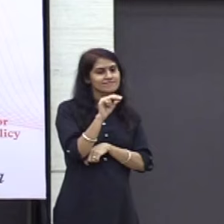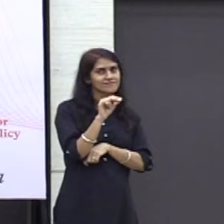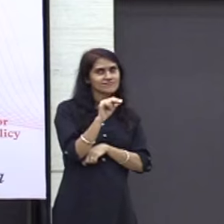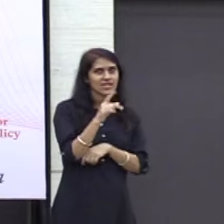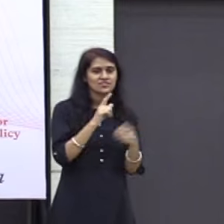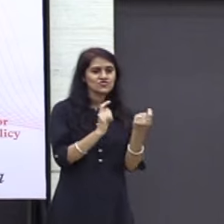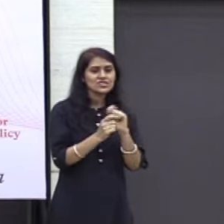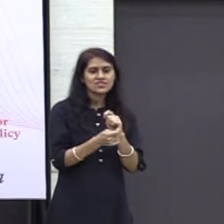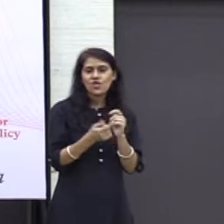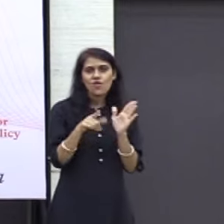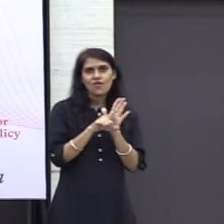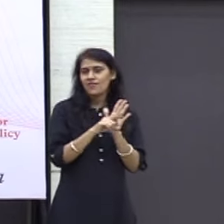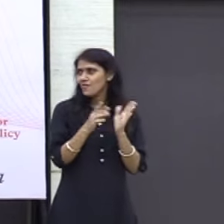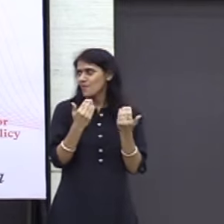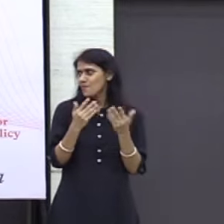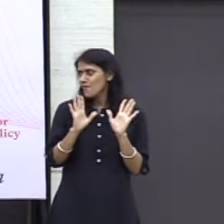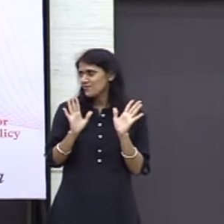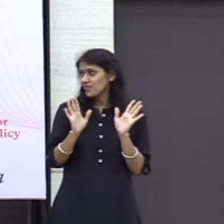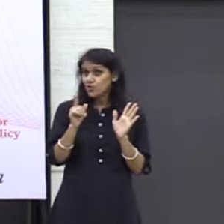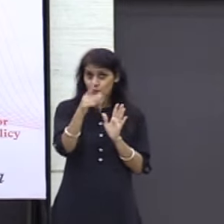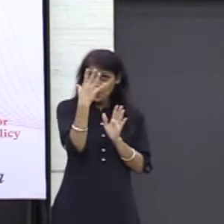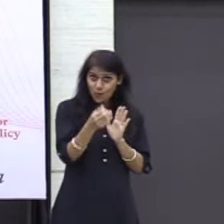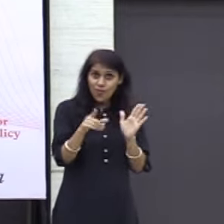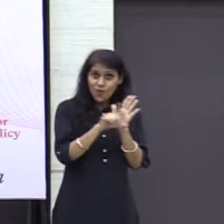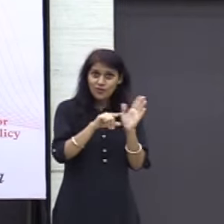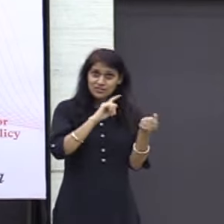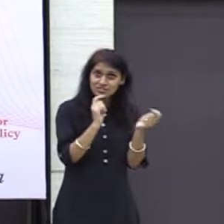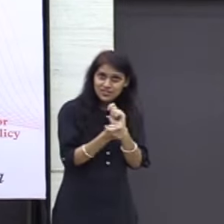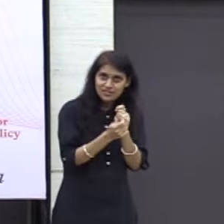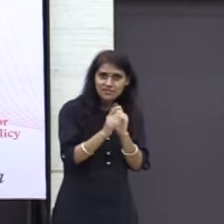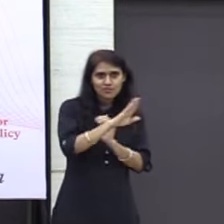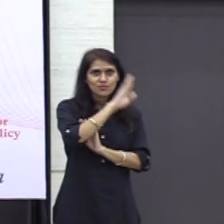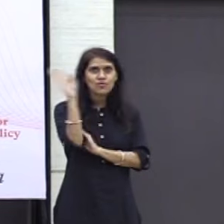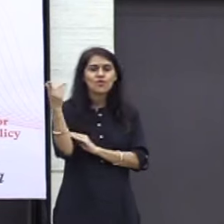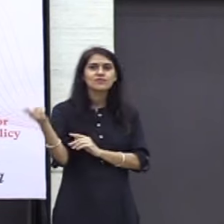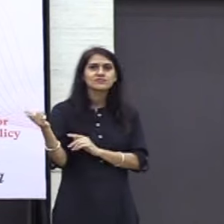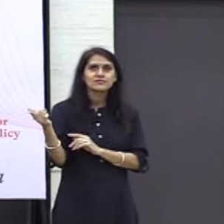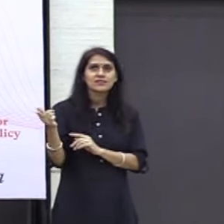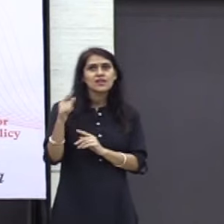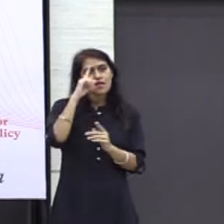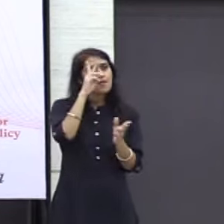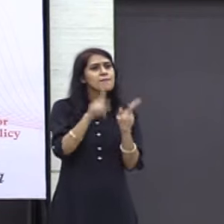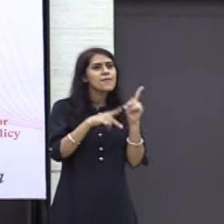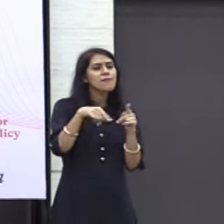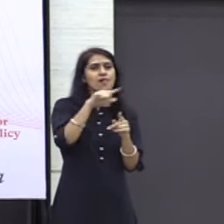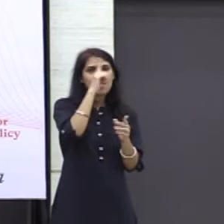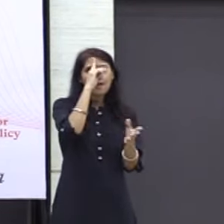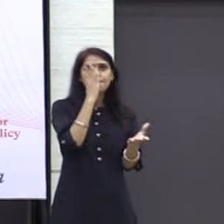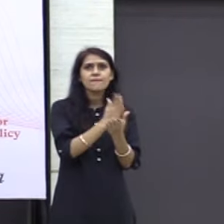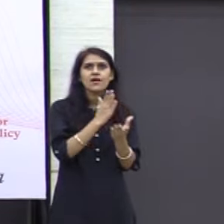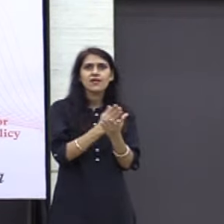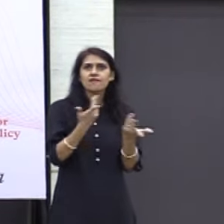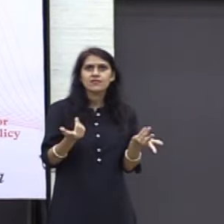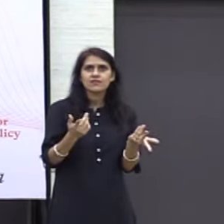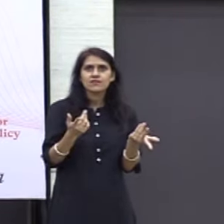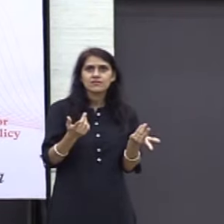No, of course. Presidential assent. Okay. Array, if you want to change the law, you have to get presidential assent. So if this is the mindset on the basis of which the law is made, you think any